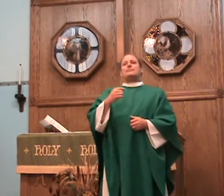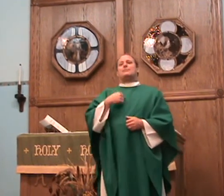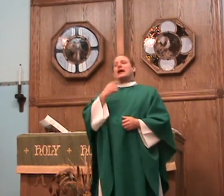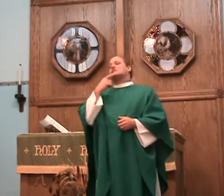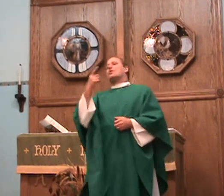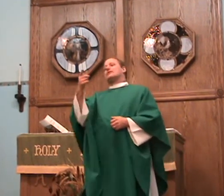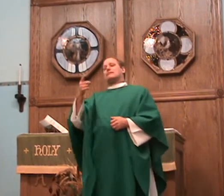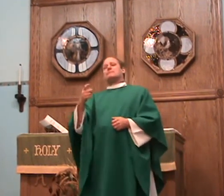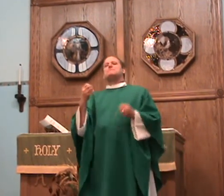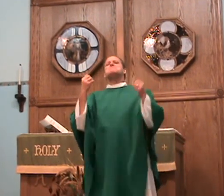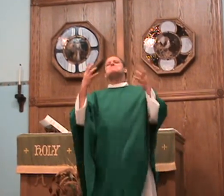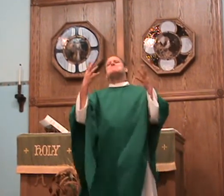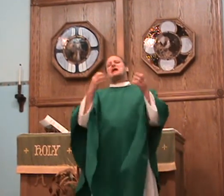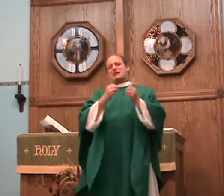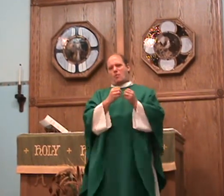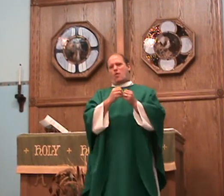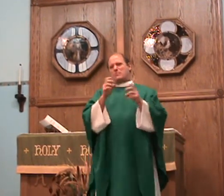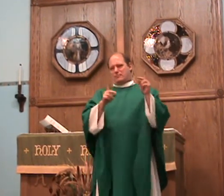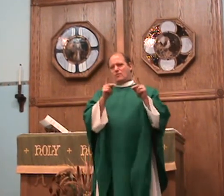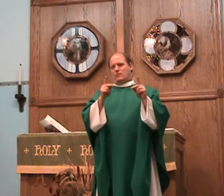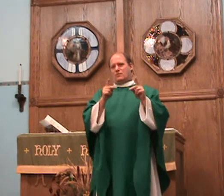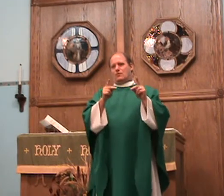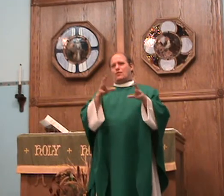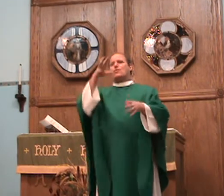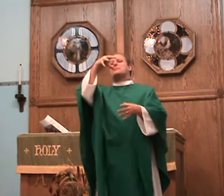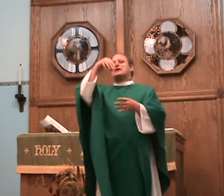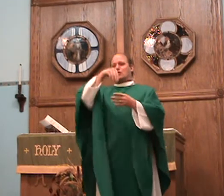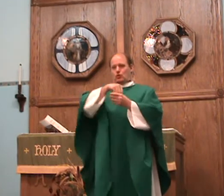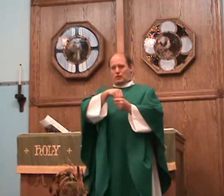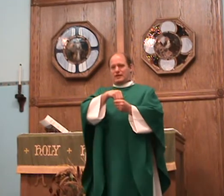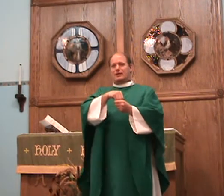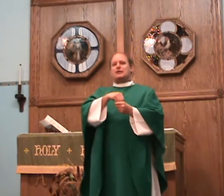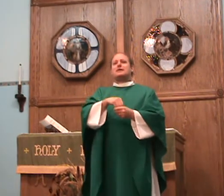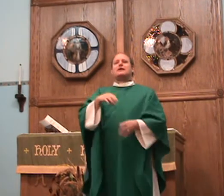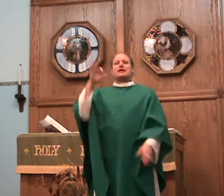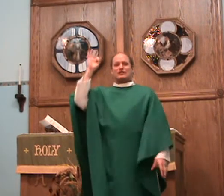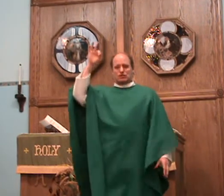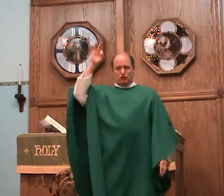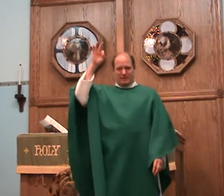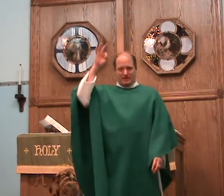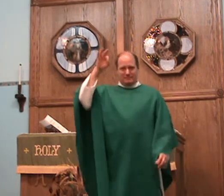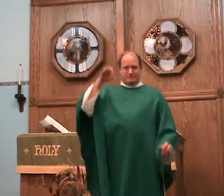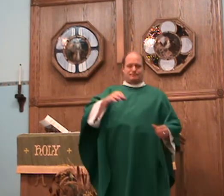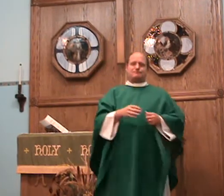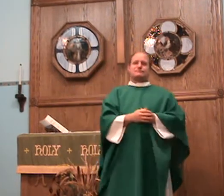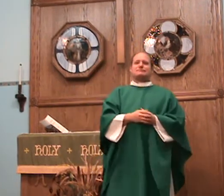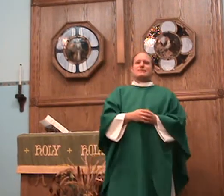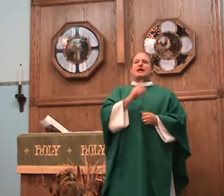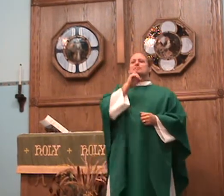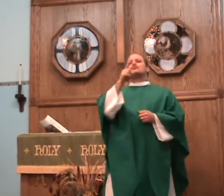But I told him many more people will be included in the sermon. And it's